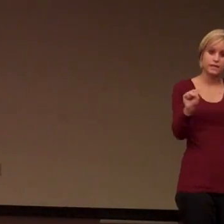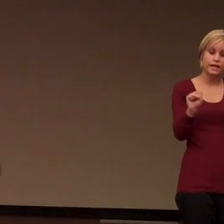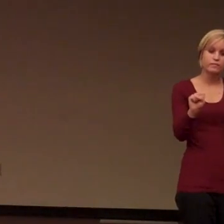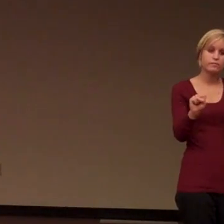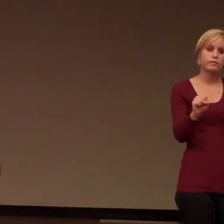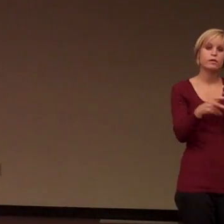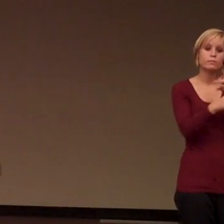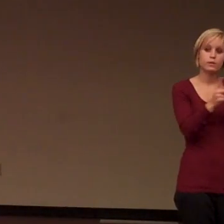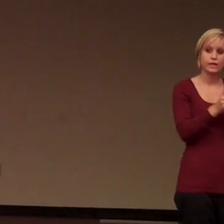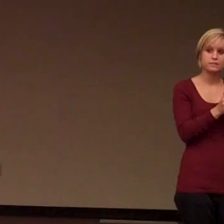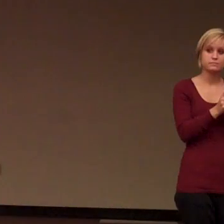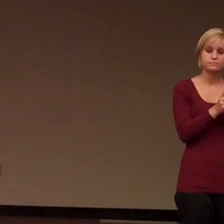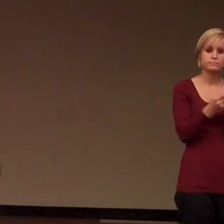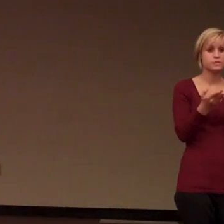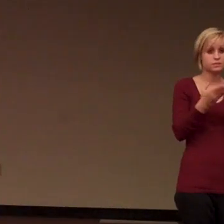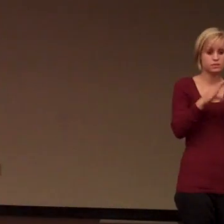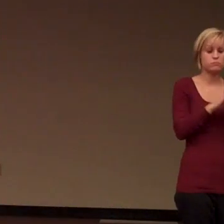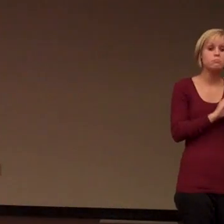because you can get on the train.